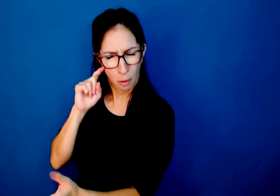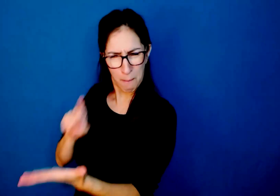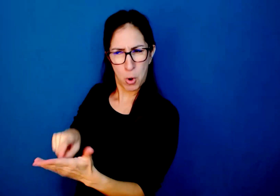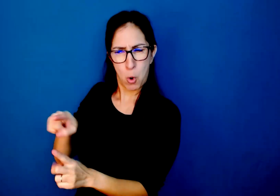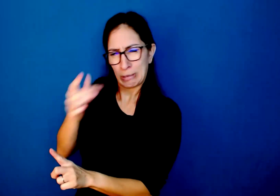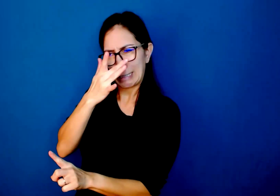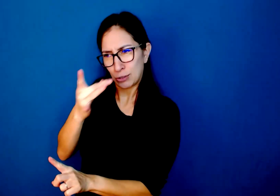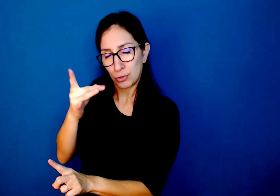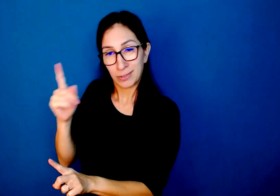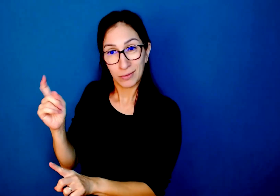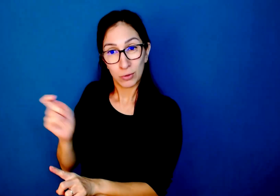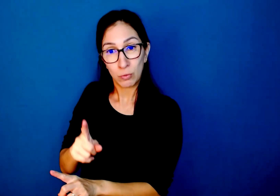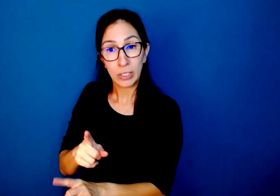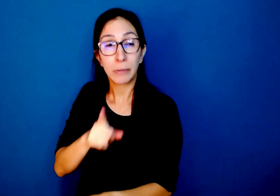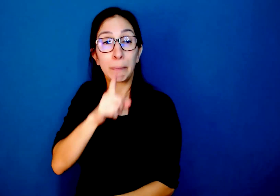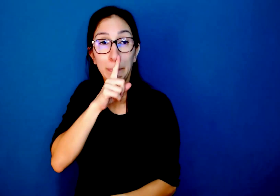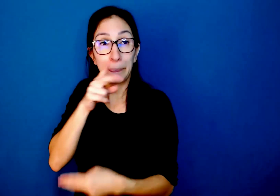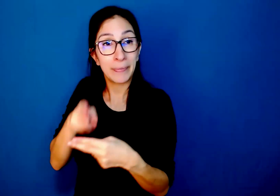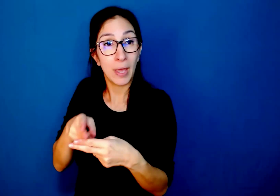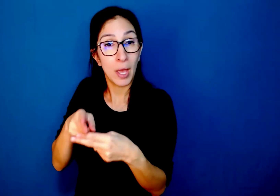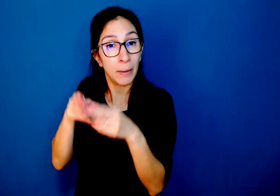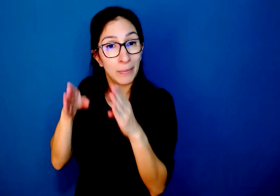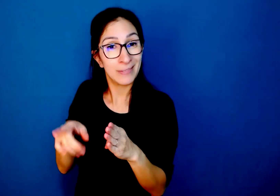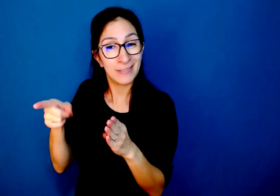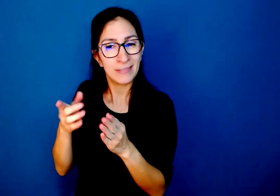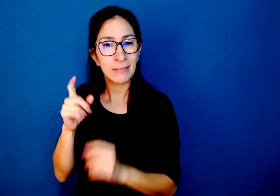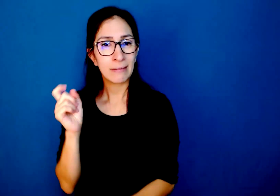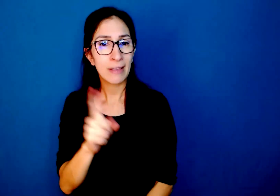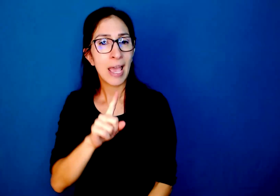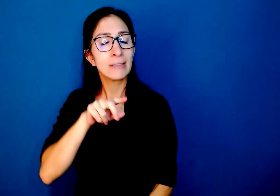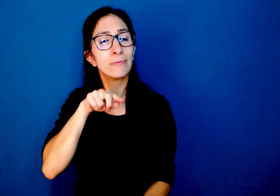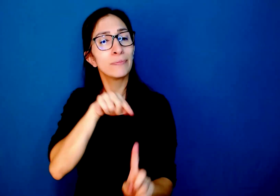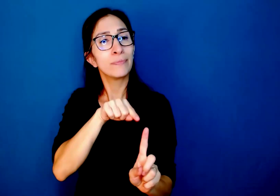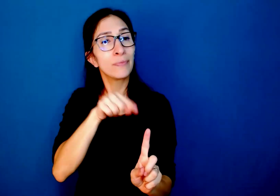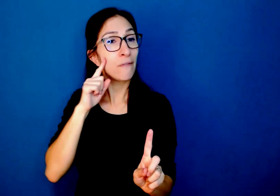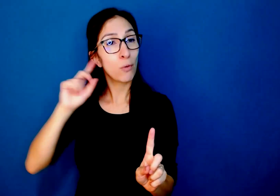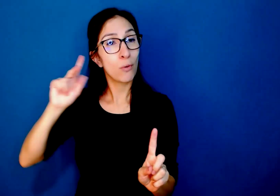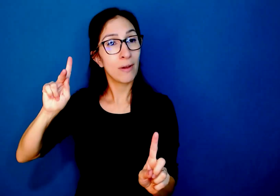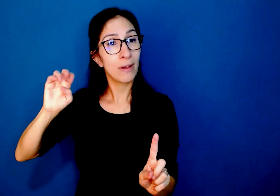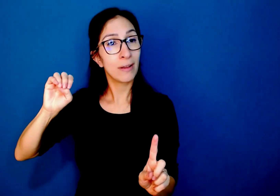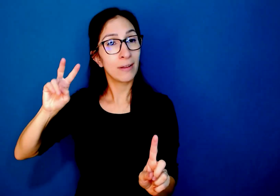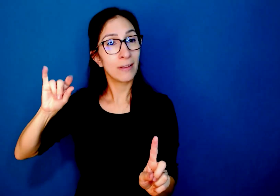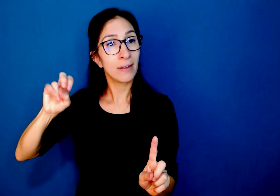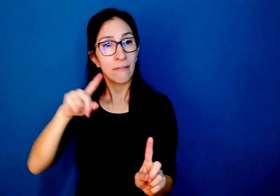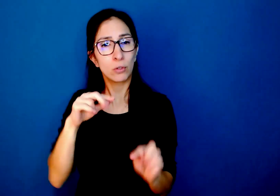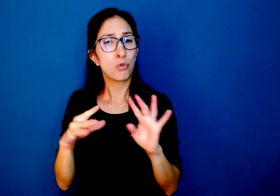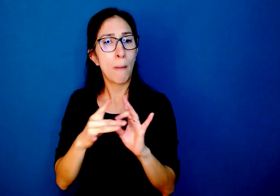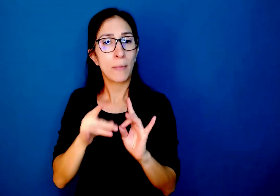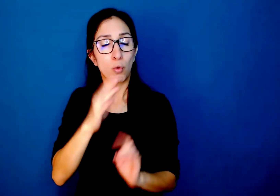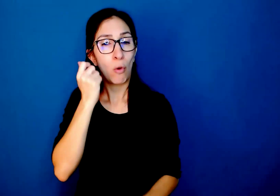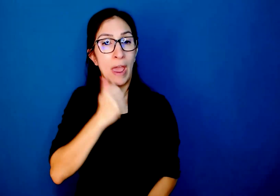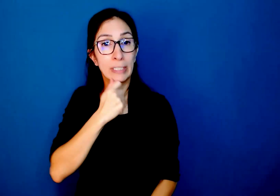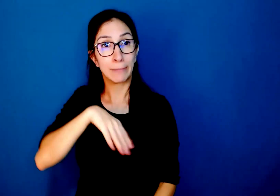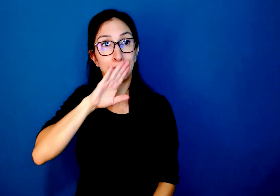So an anonymous attendee asked, Kevin, you specifically mentioned your daily struggles as part of